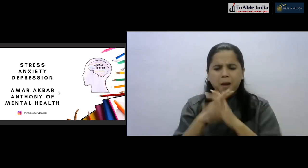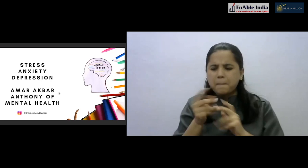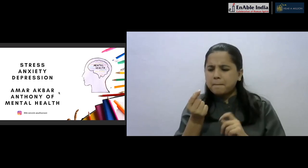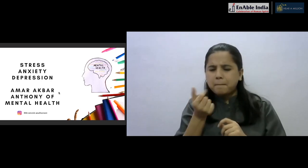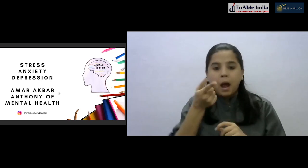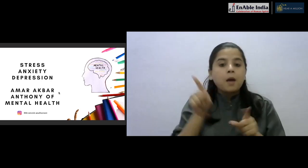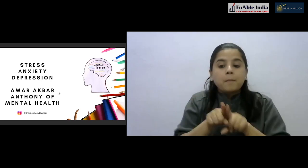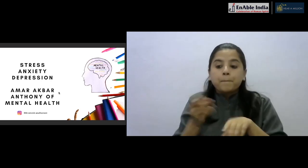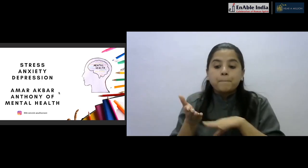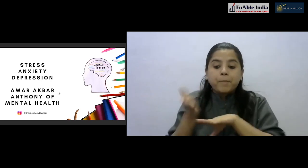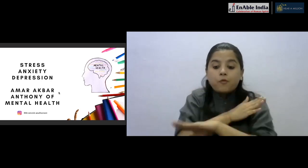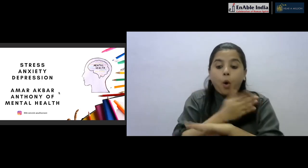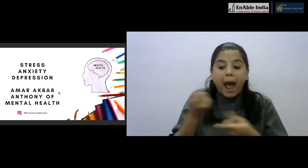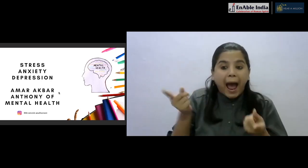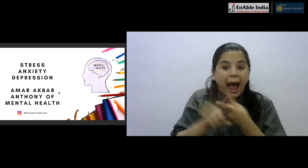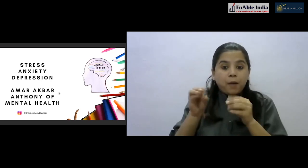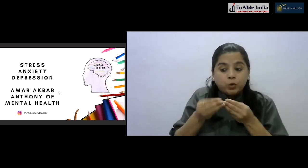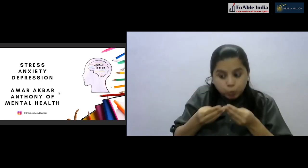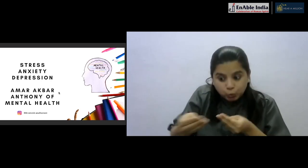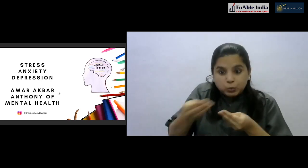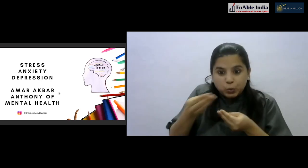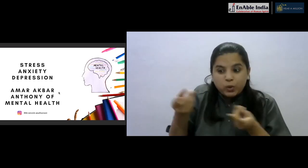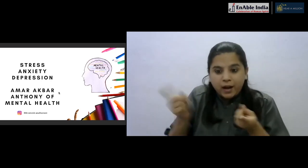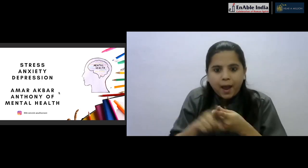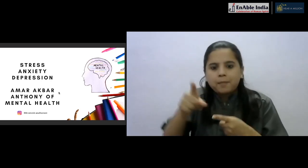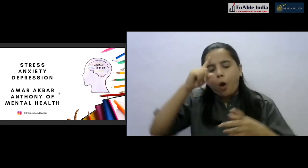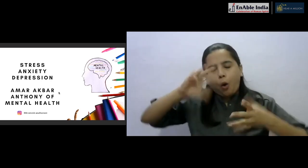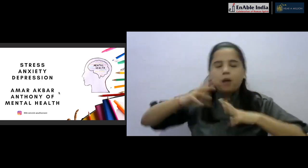have not happened yet. They are going to happen in future.